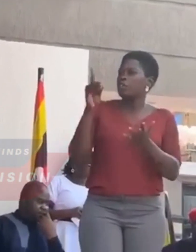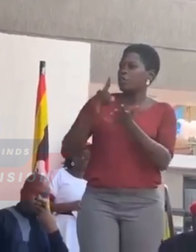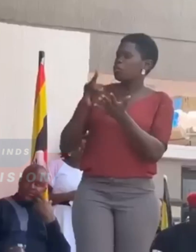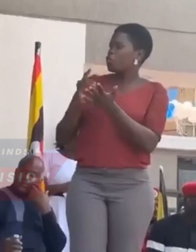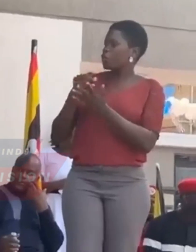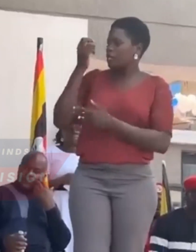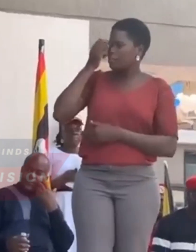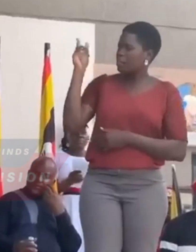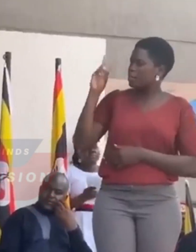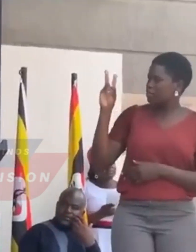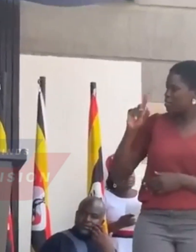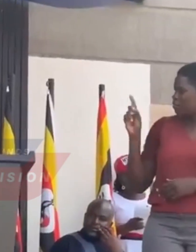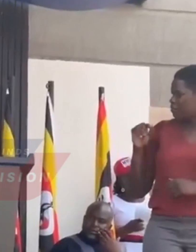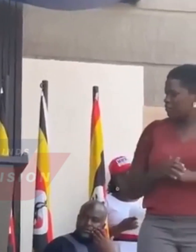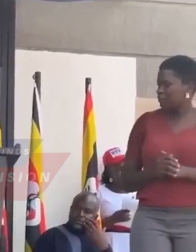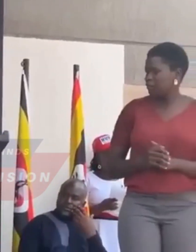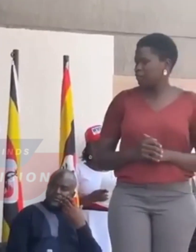Dr. Kizza Besigye.